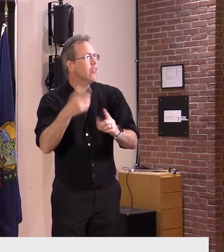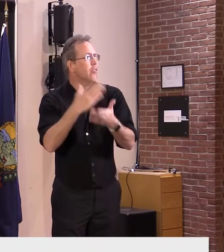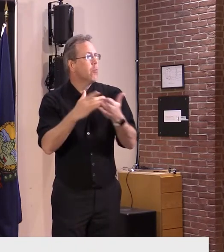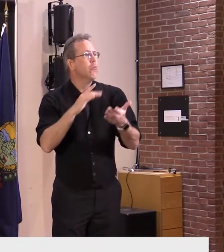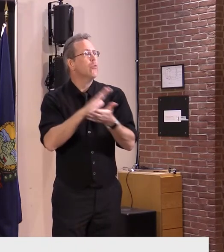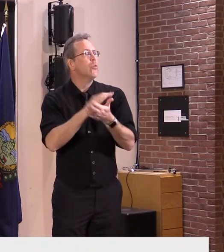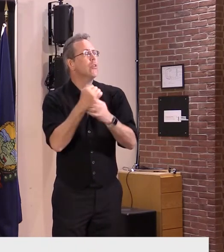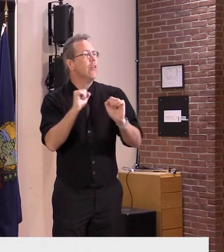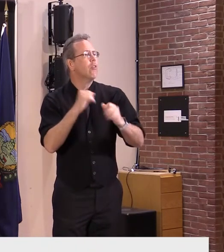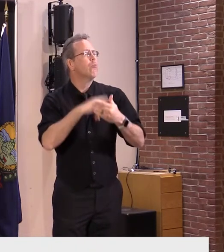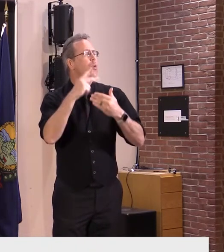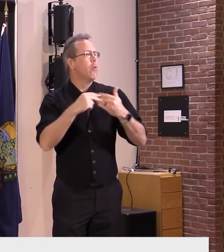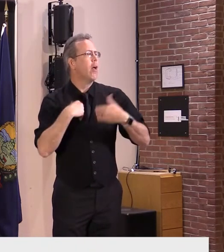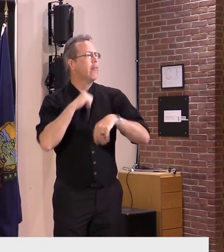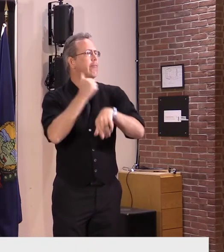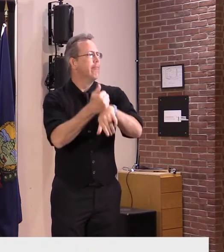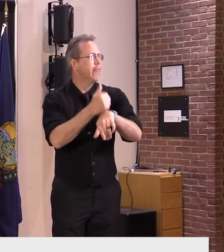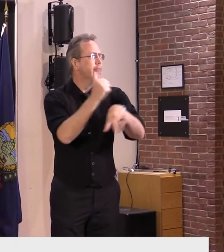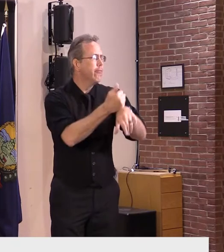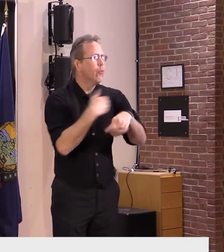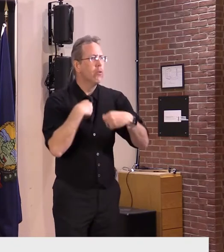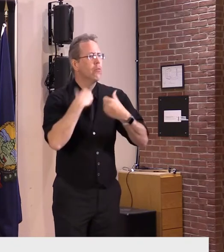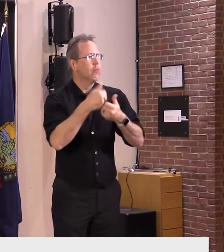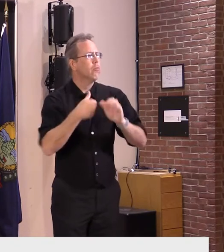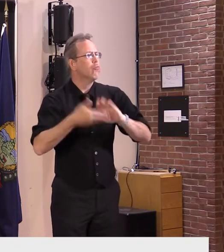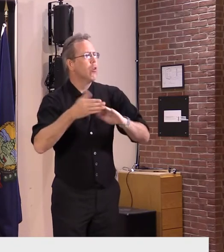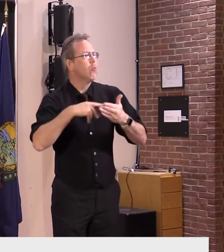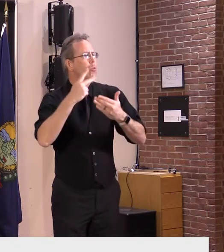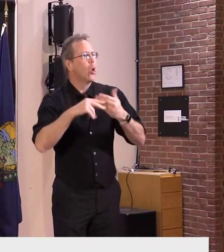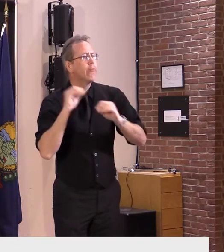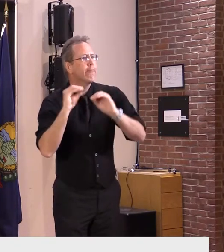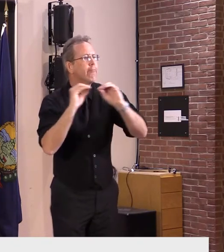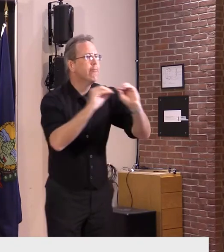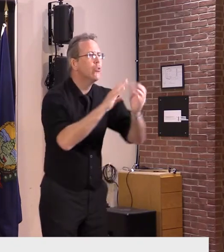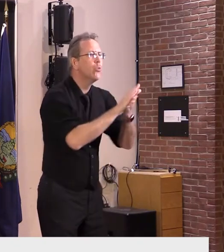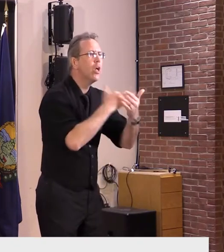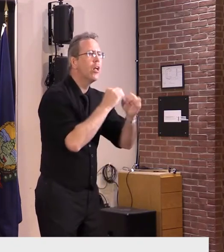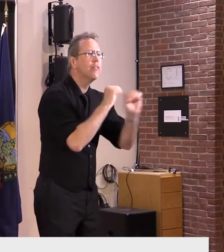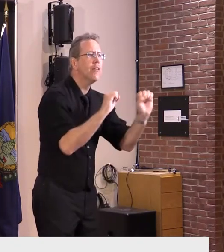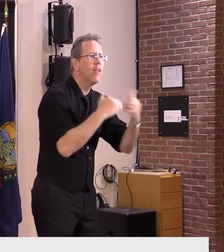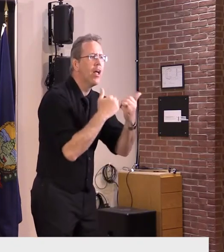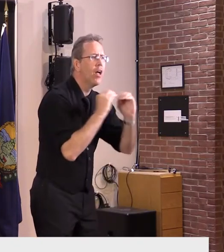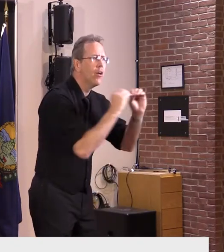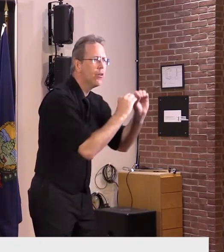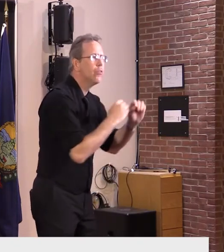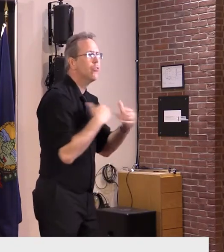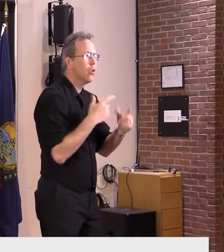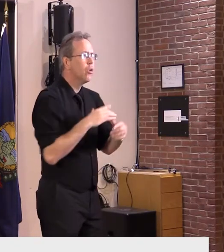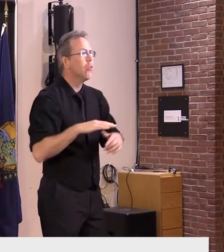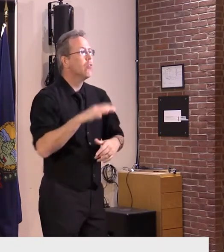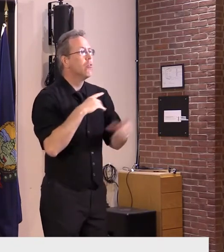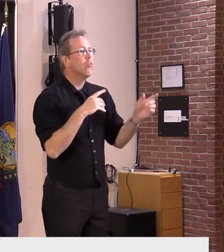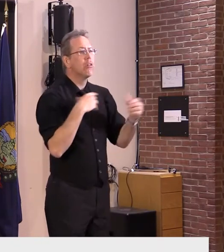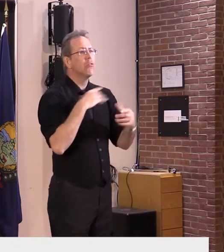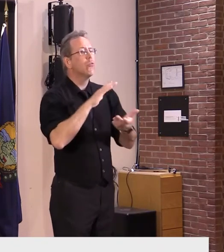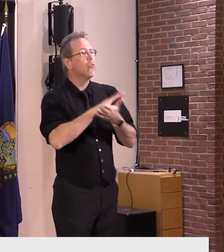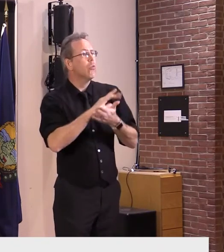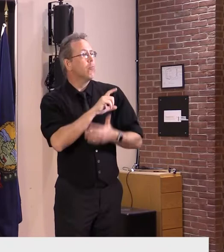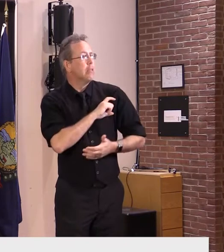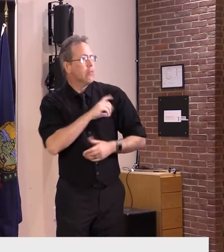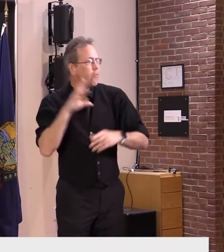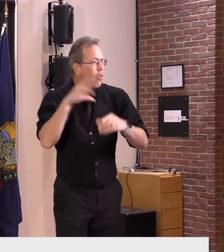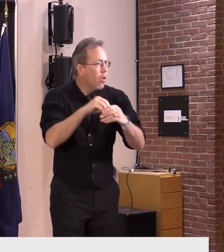run by local and county and state law enforcement in conjunction with the Agency of Education and